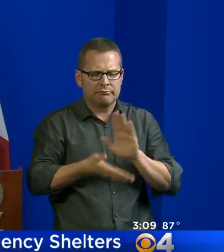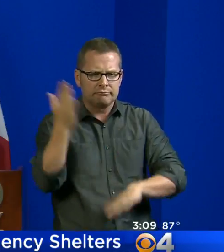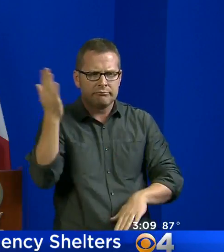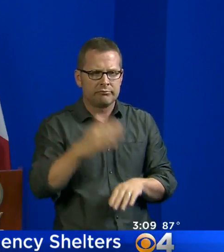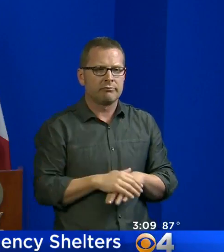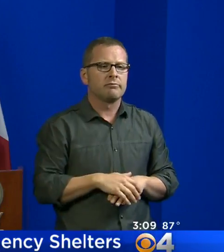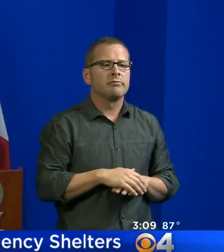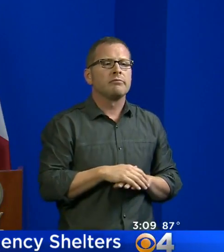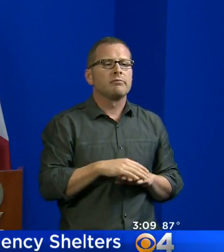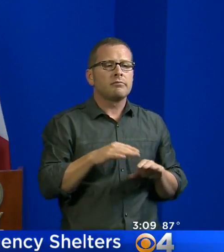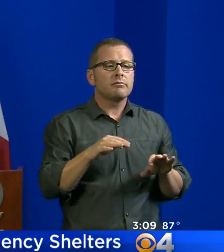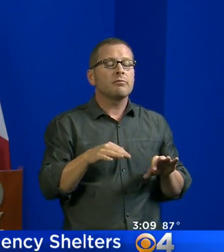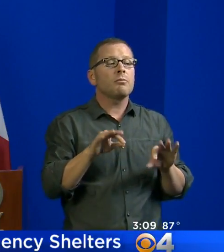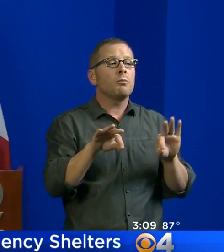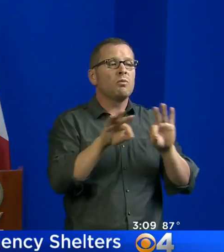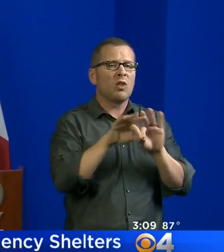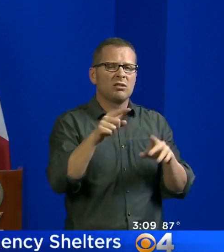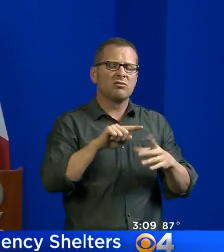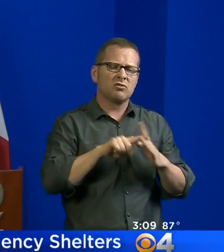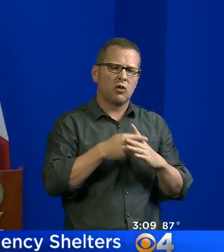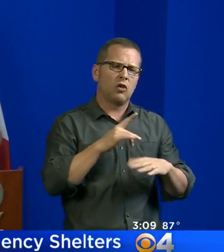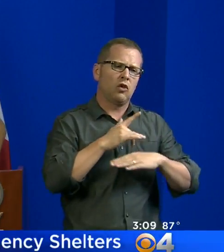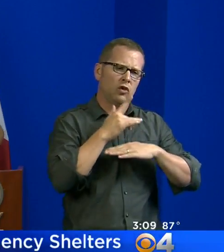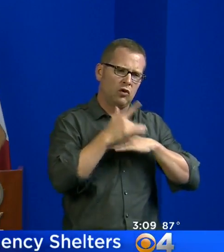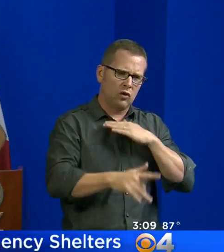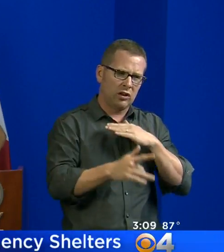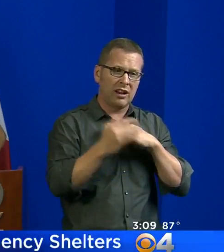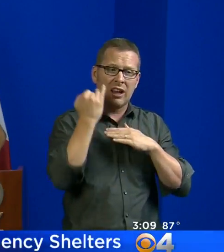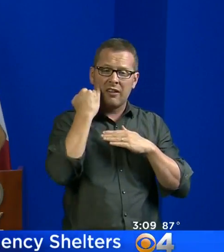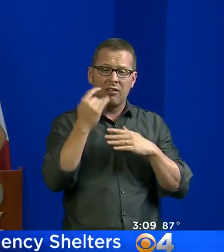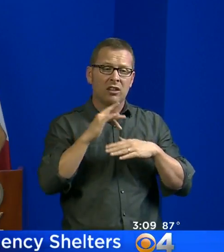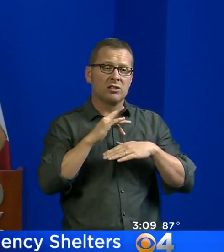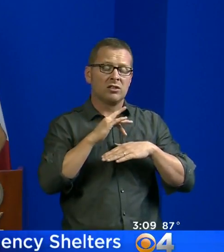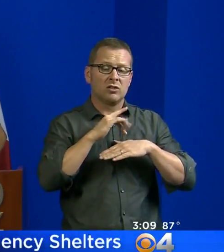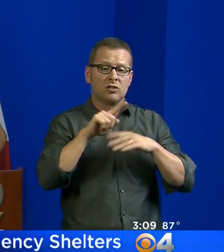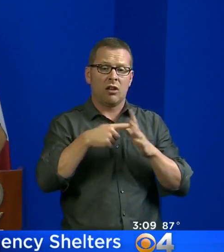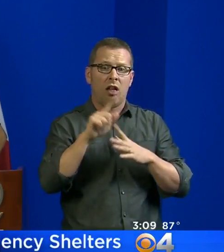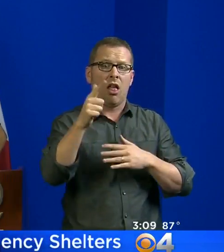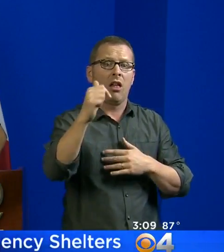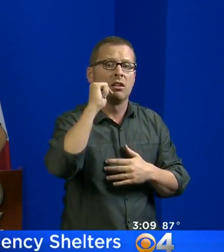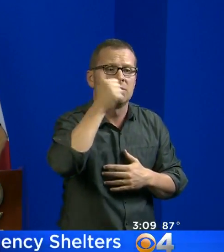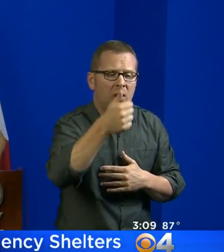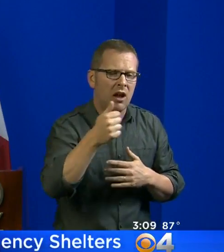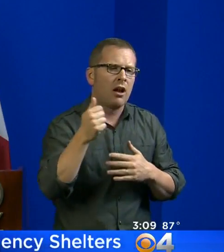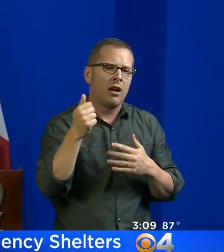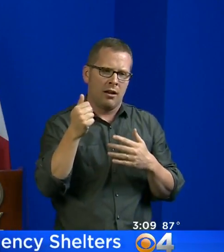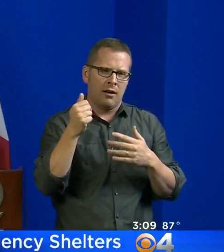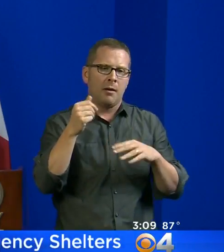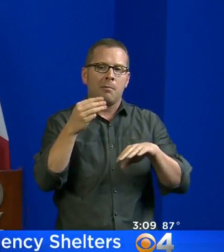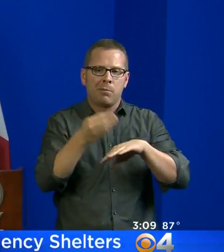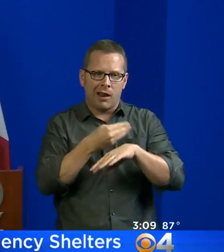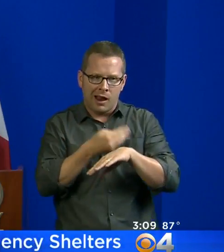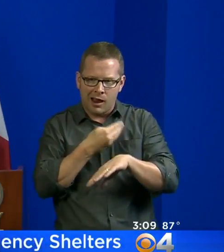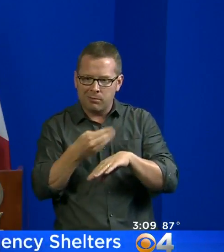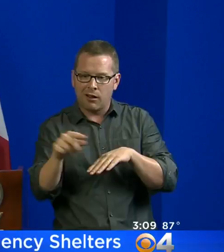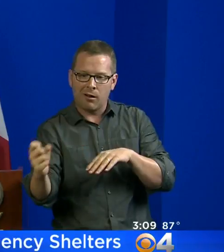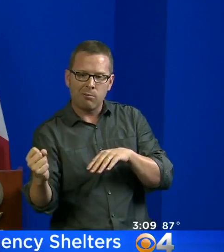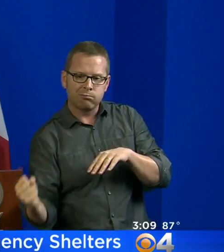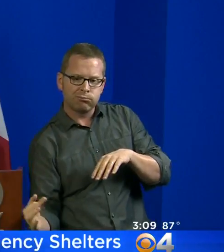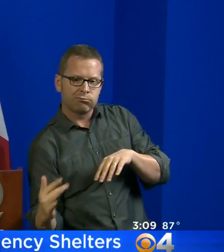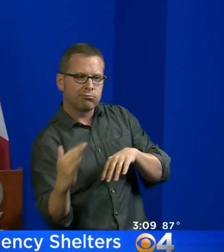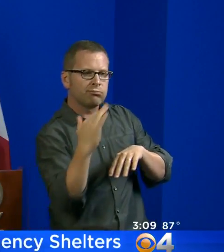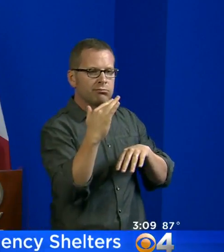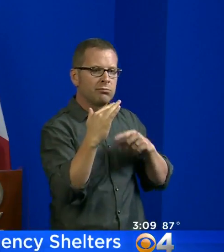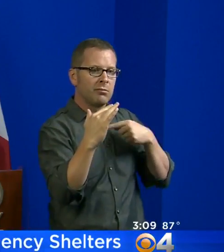evacuating, but Dade County will be evacuating. And if Monroe and Dade are coming north, they have to come through Broward County. So the roads sometimes will